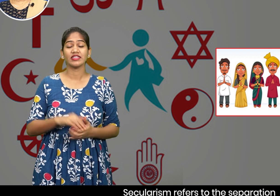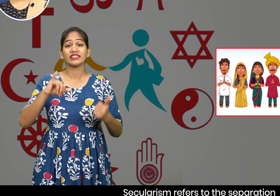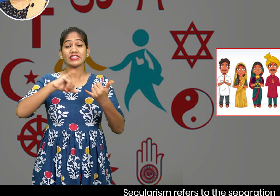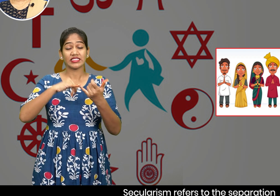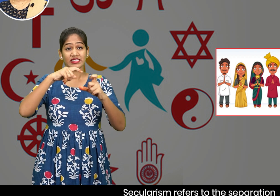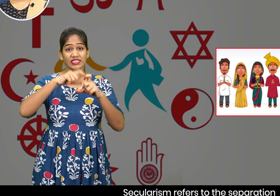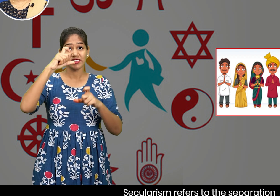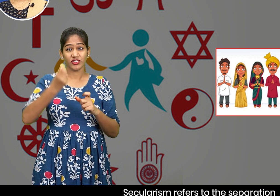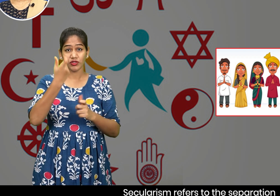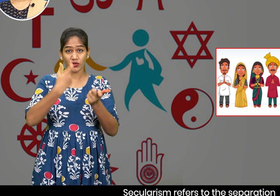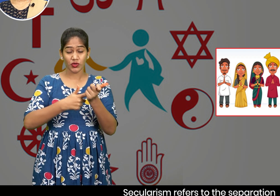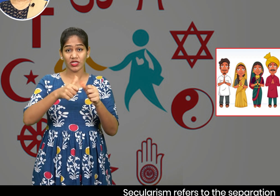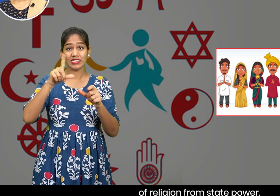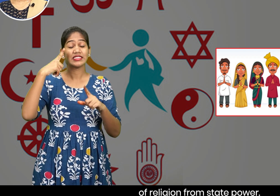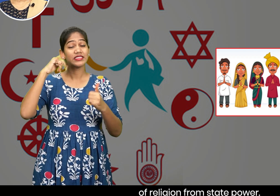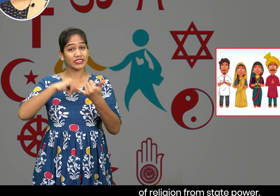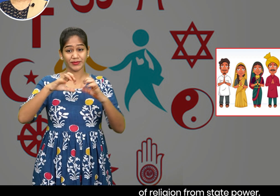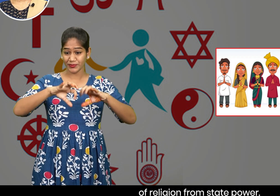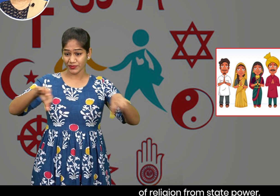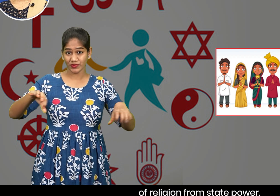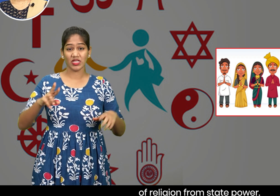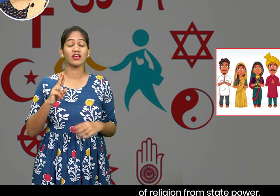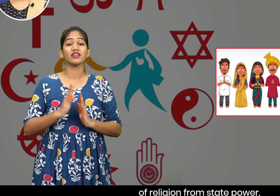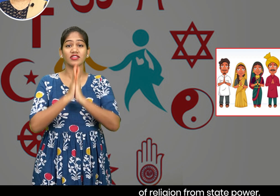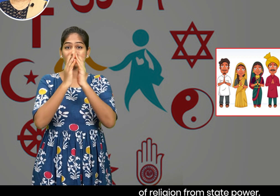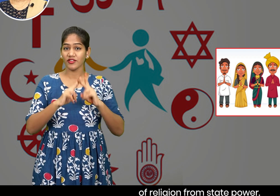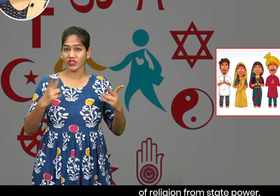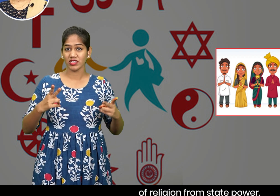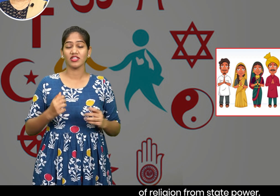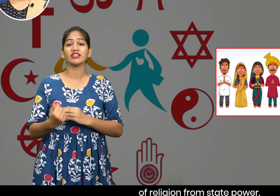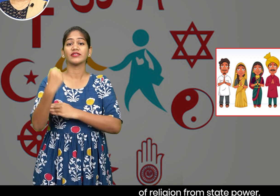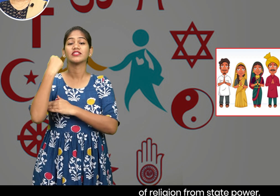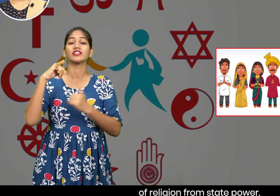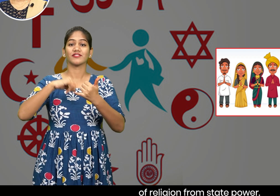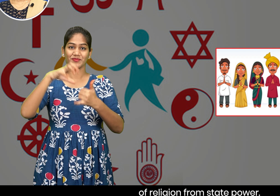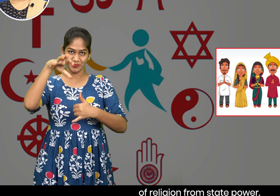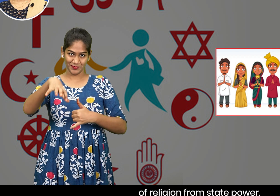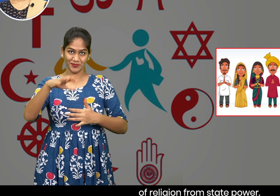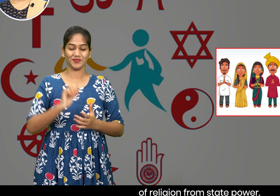Secularism refers to the separation of religion from state power.